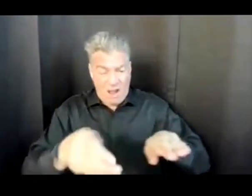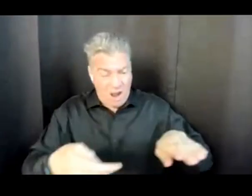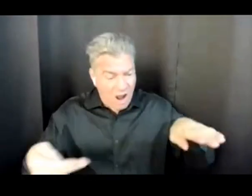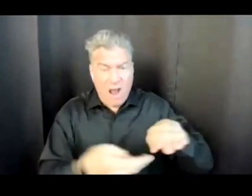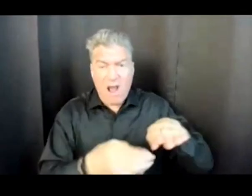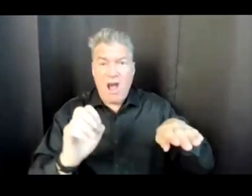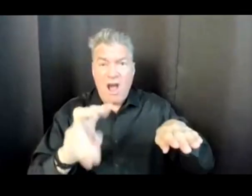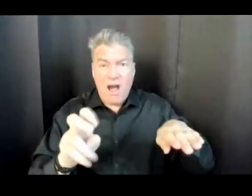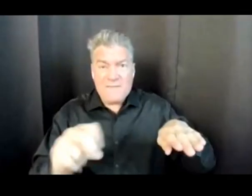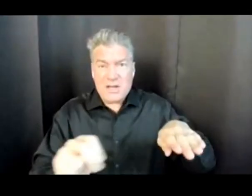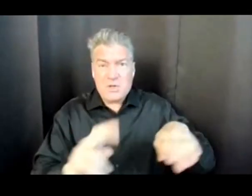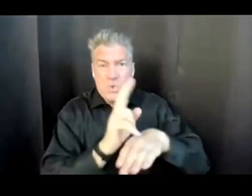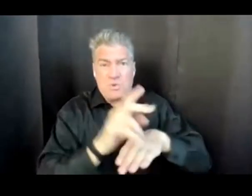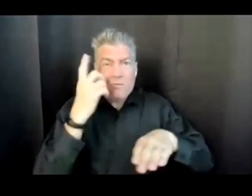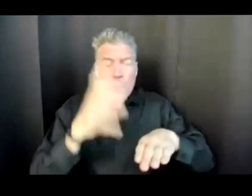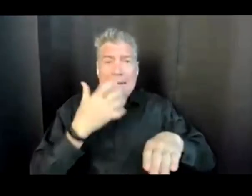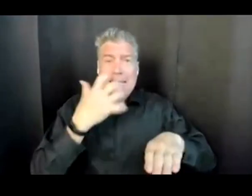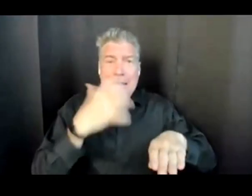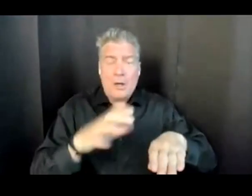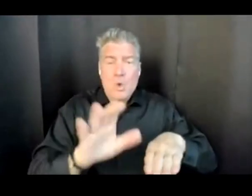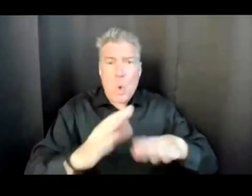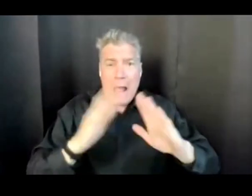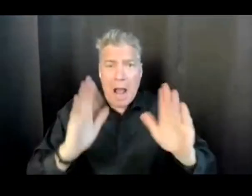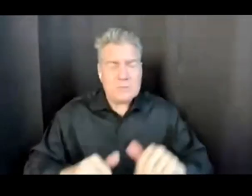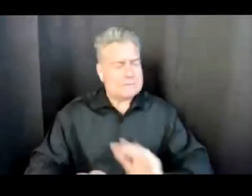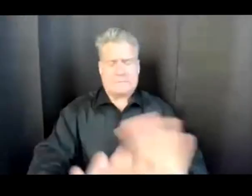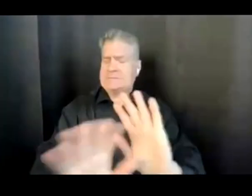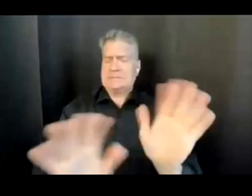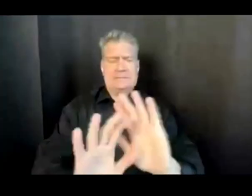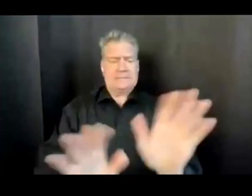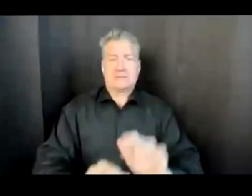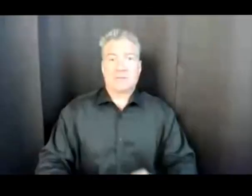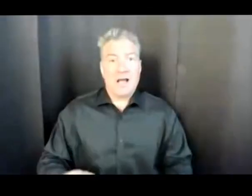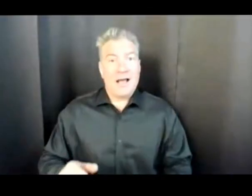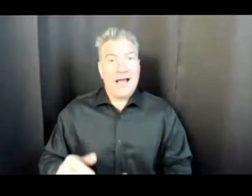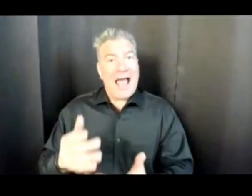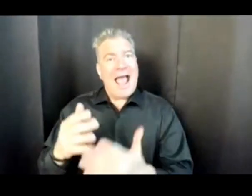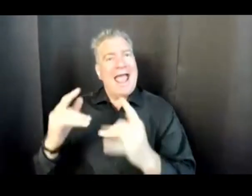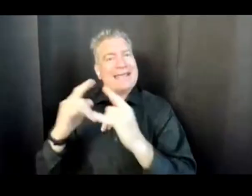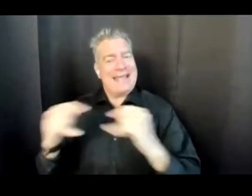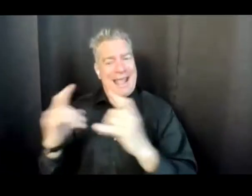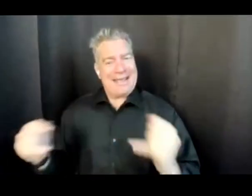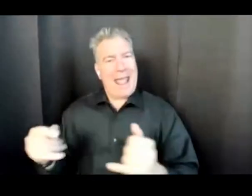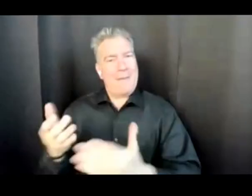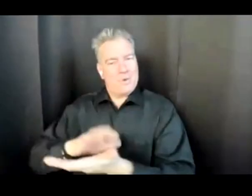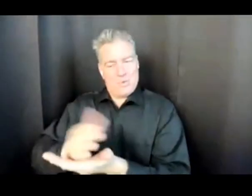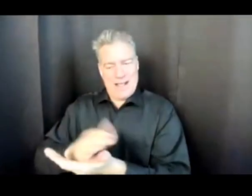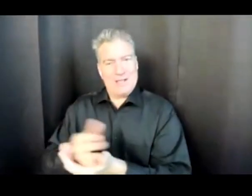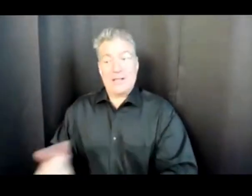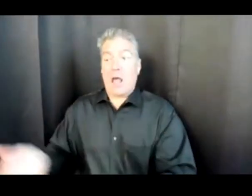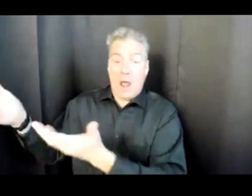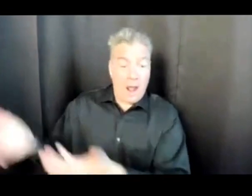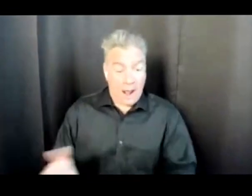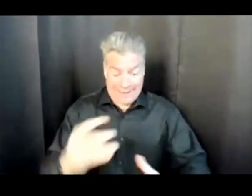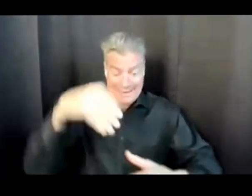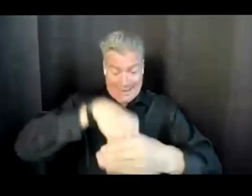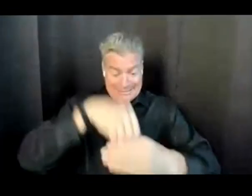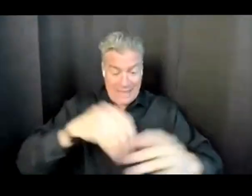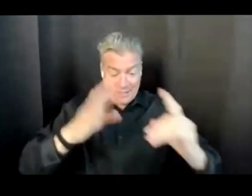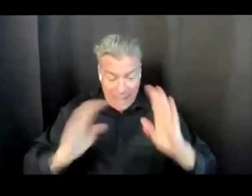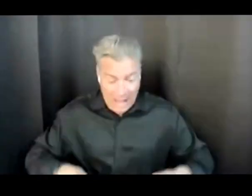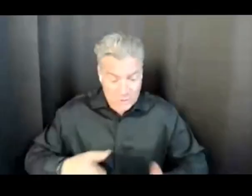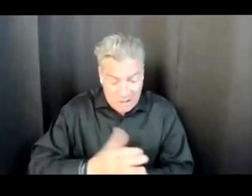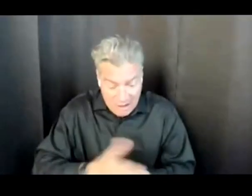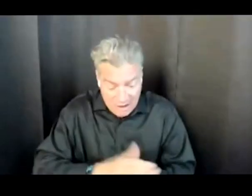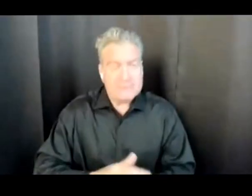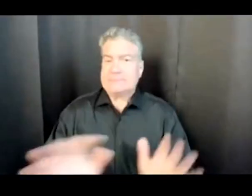bring portable generators, camp stoves, or grills into your home. They should only be used outside. Keep them at least 20